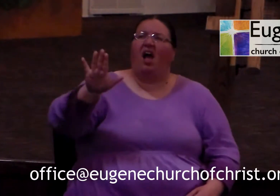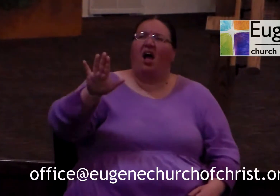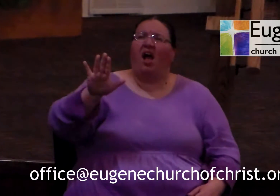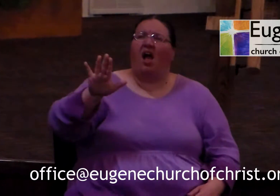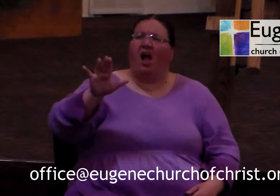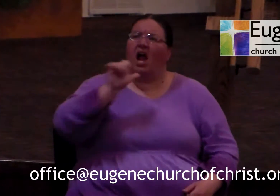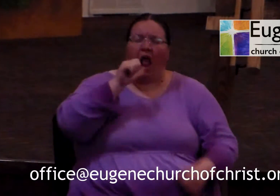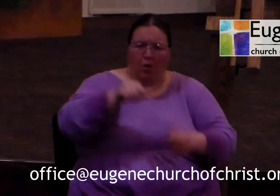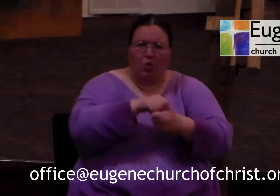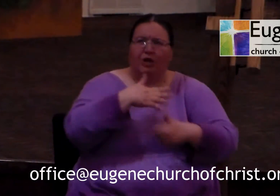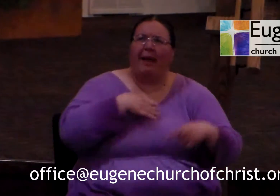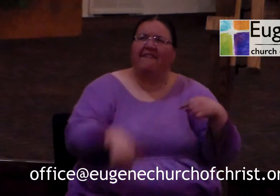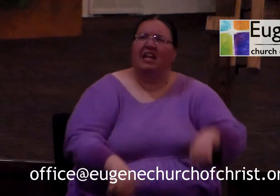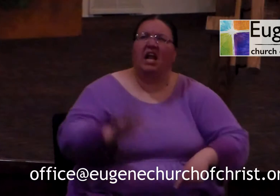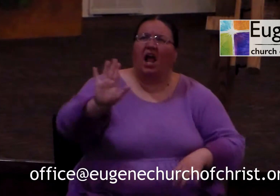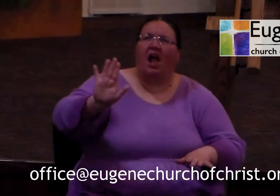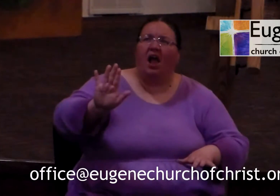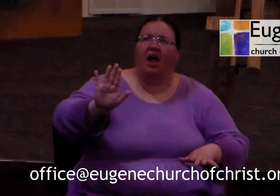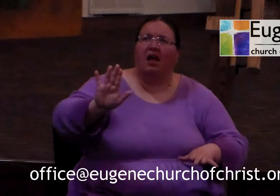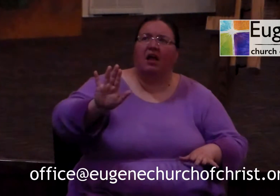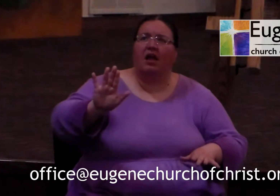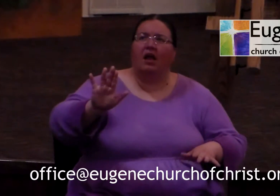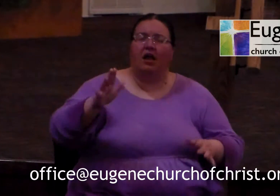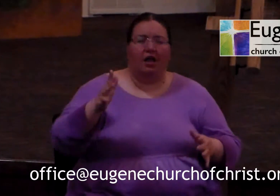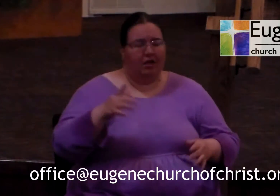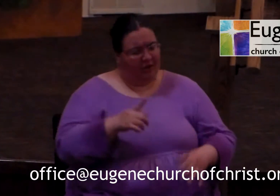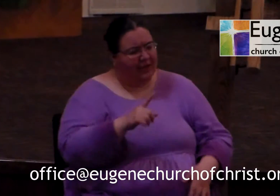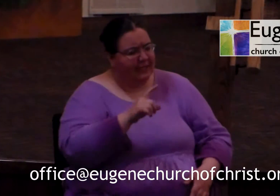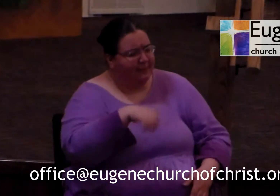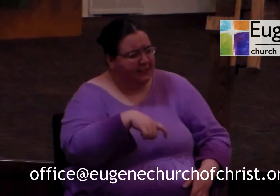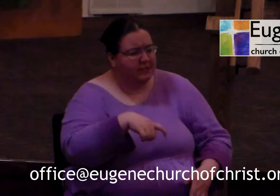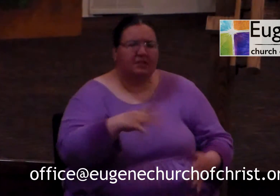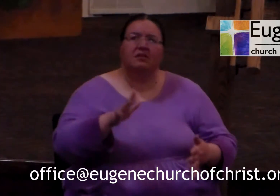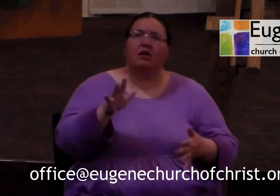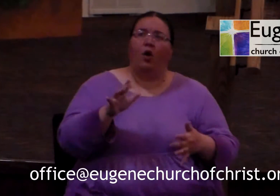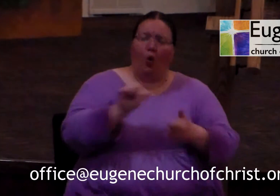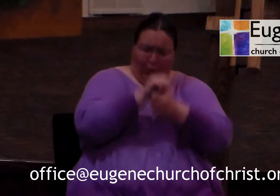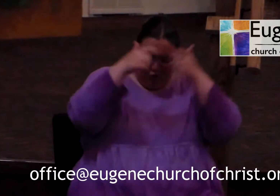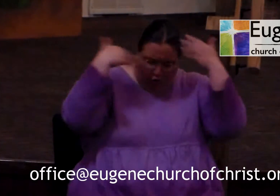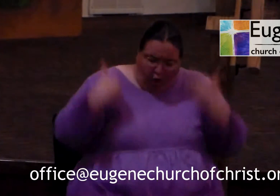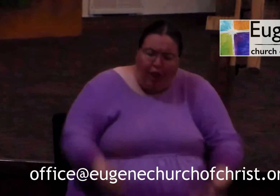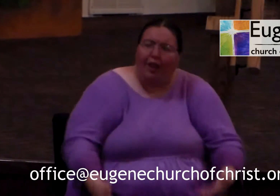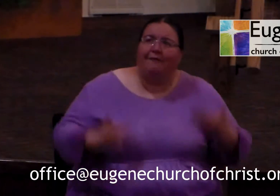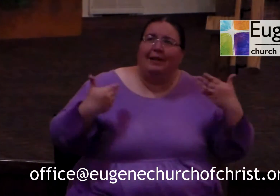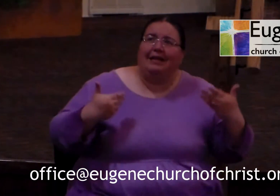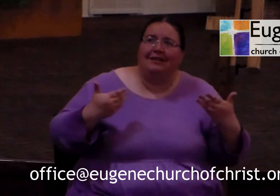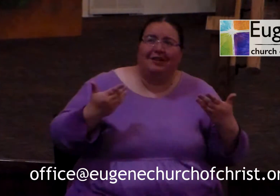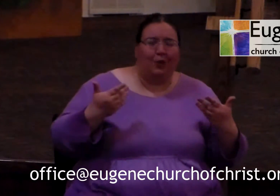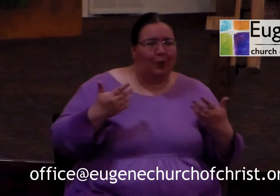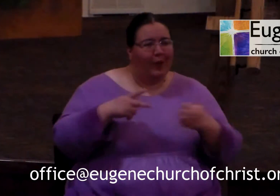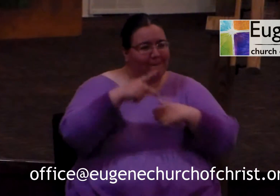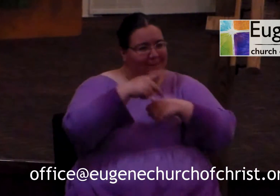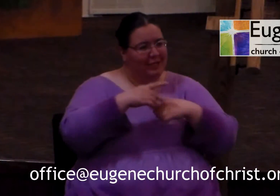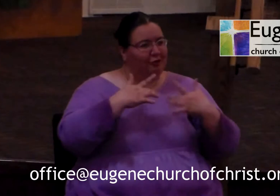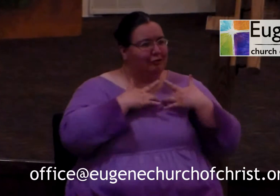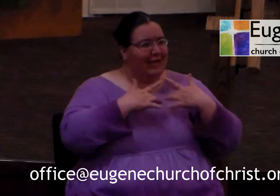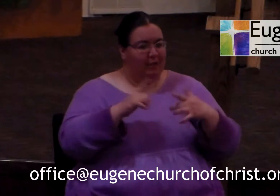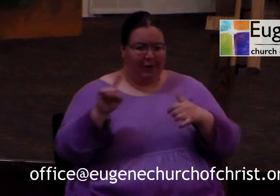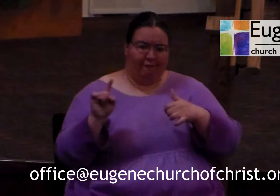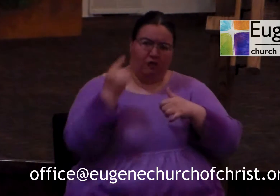wash feet, well, wash all of me. Peter's the first one to speak, and even here he says, ask him what he means.